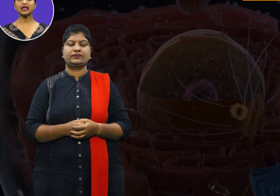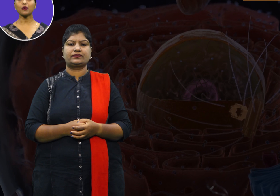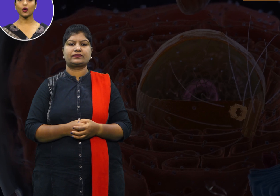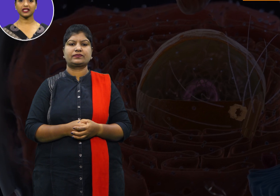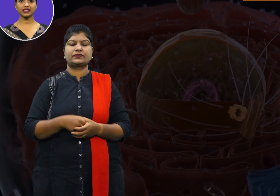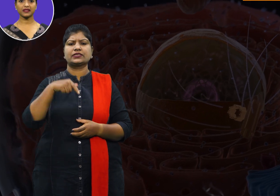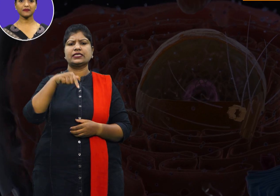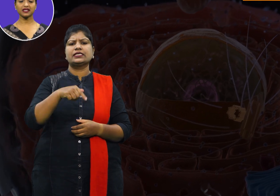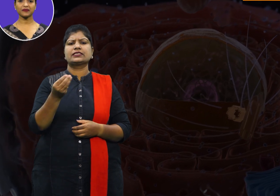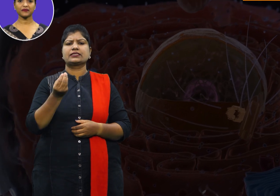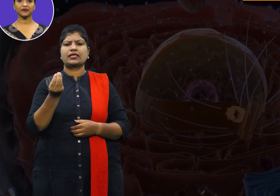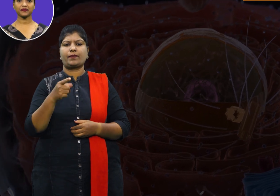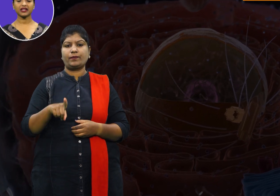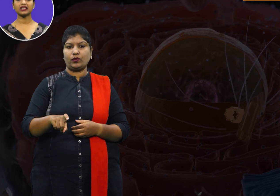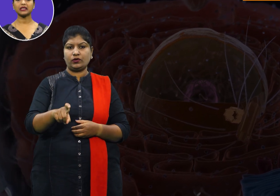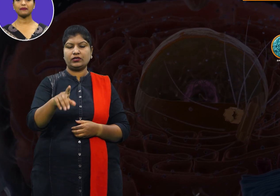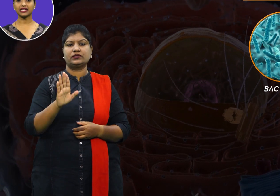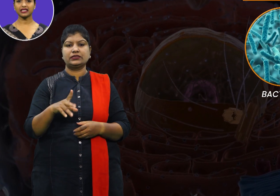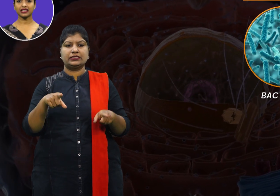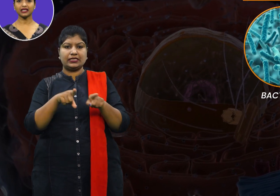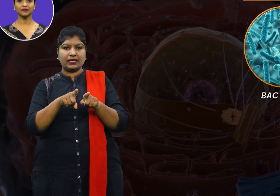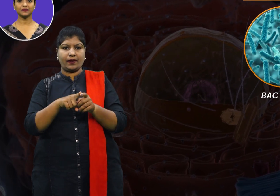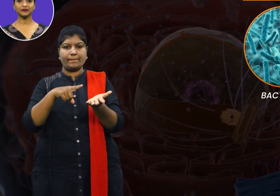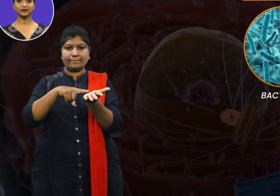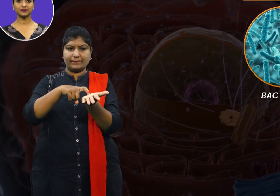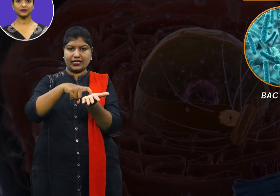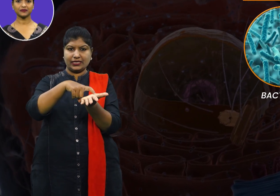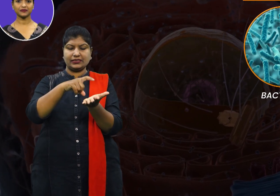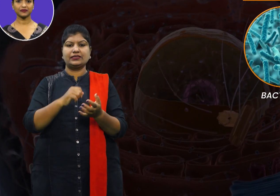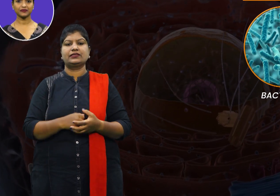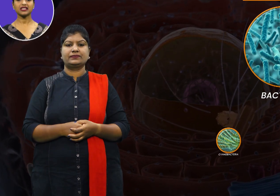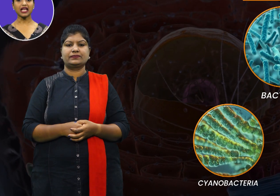In some organisms like bacteria,